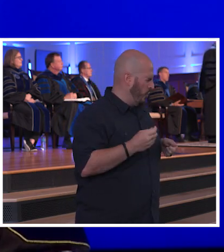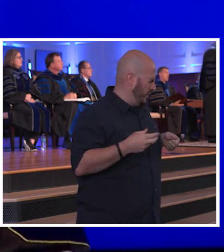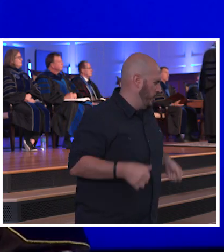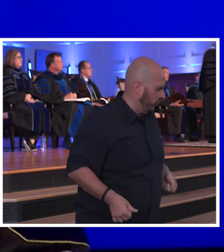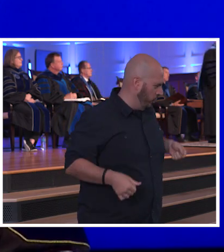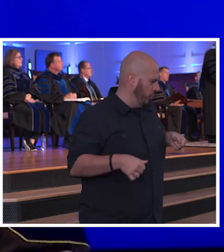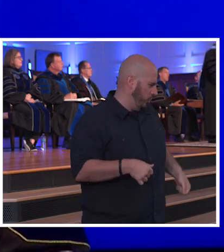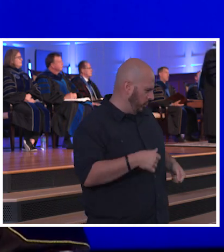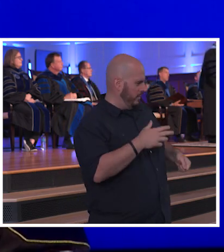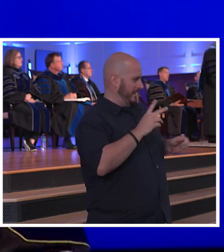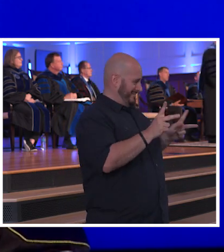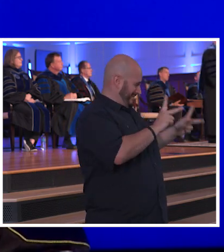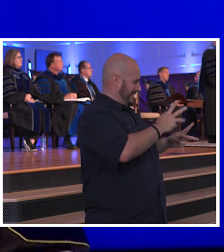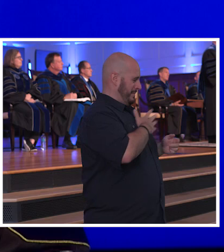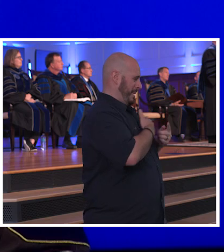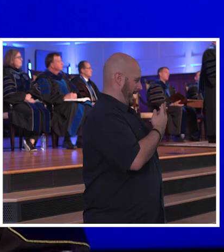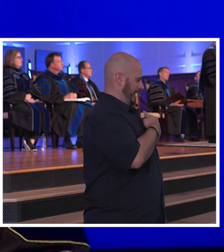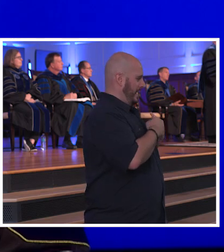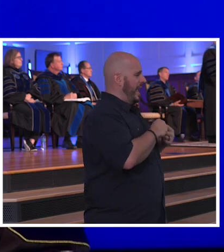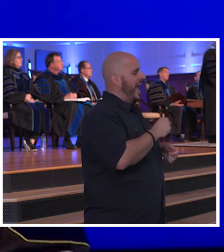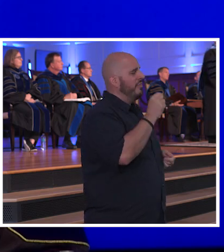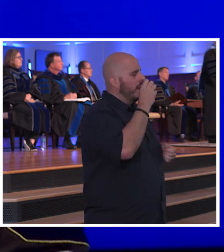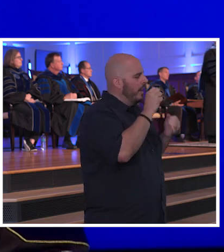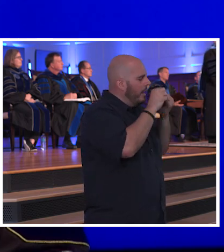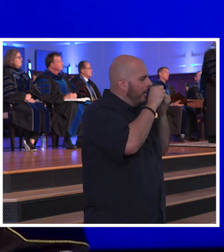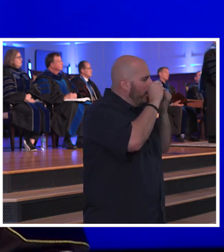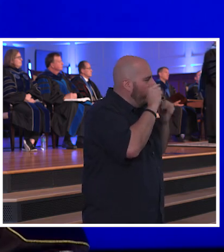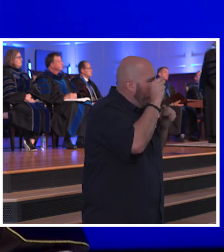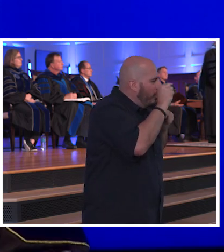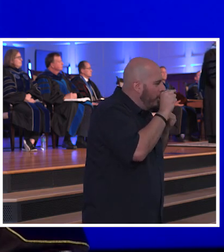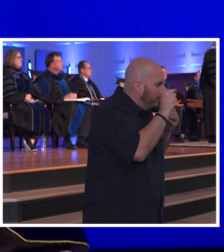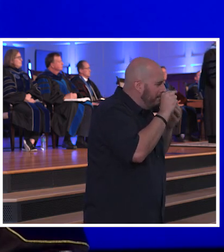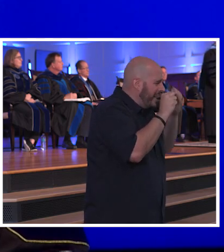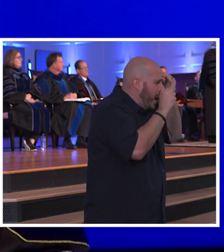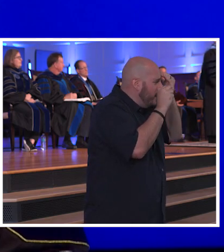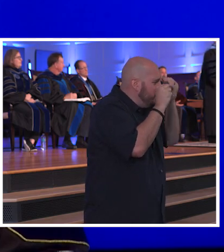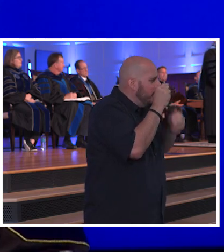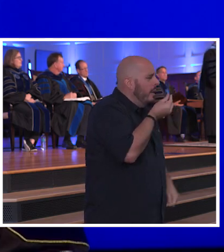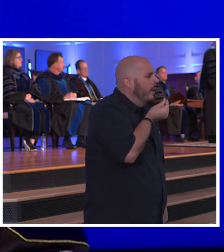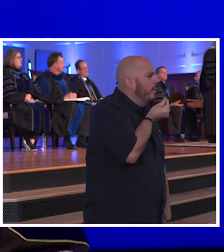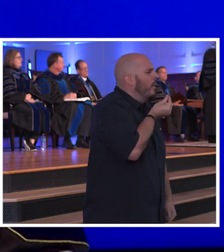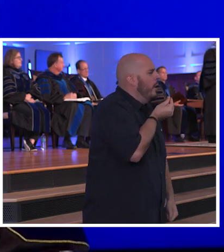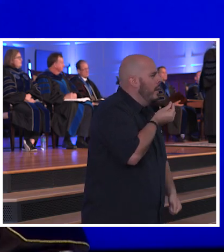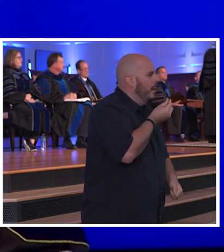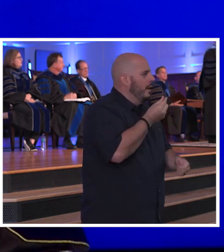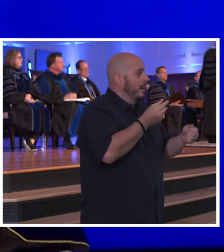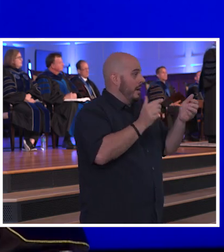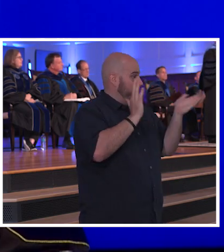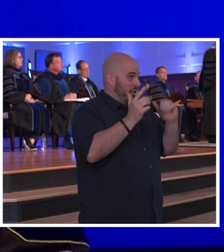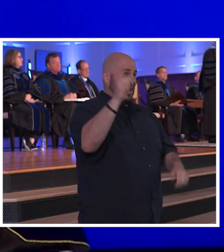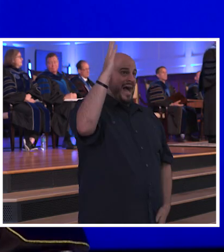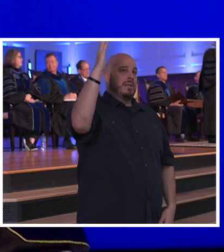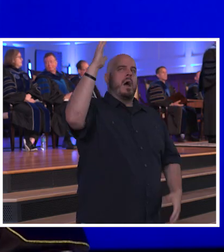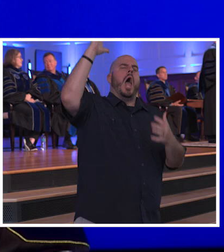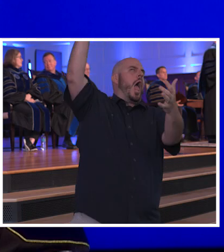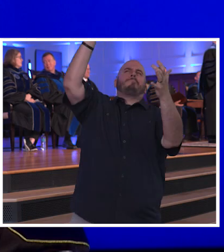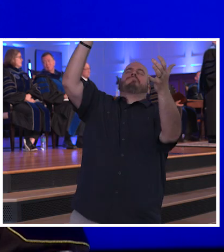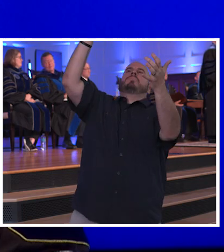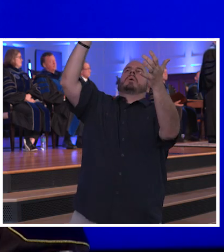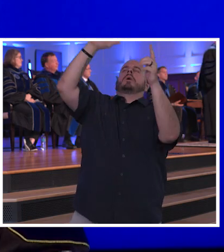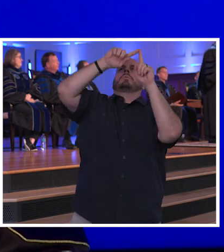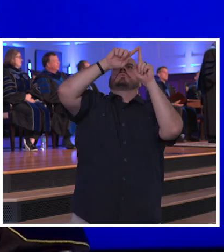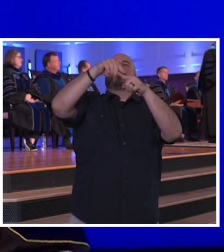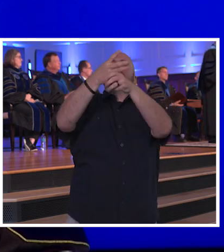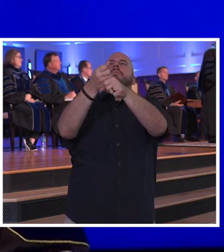the thimble of your own knowledge. That puts it in perspective, doesn't it? In comparison to God,